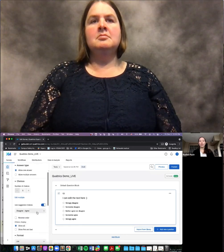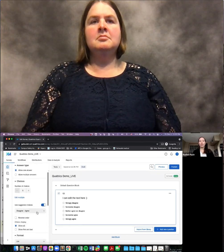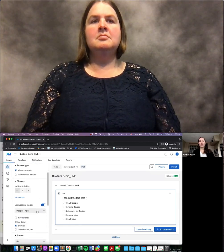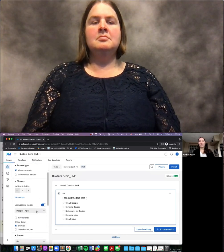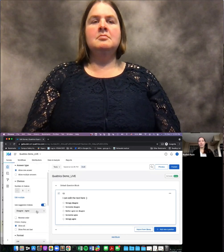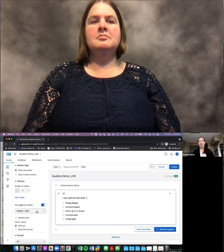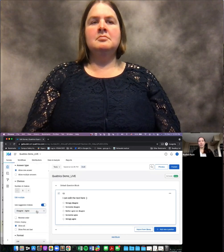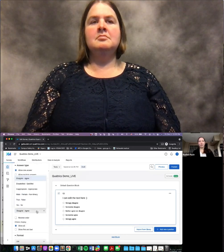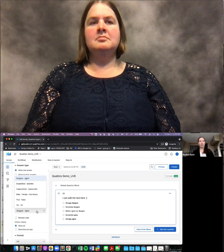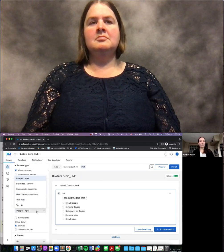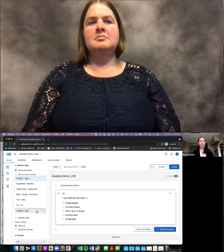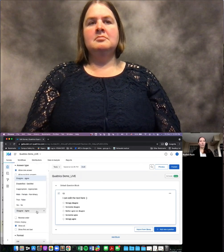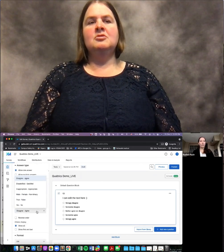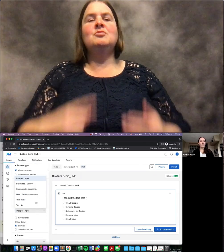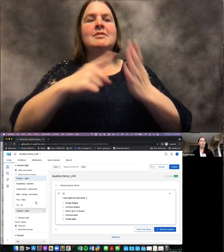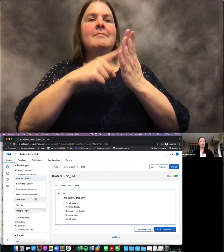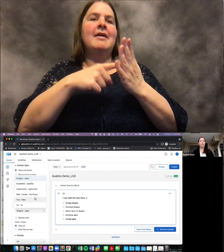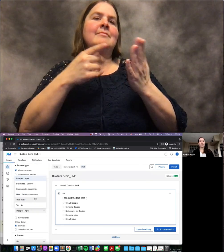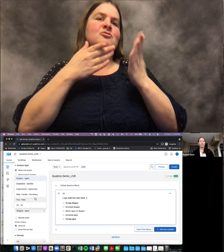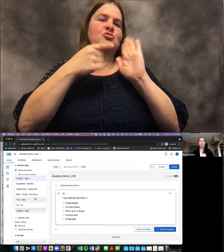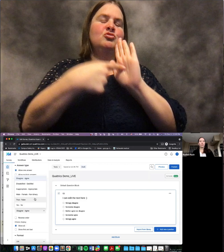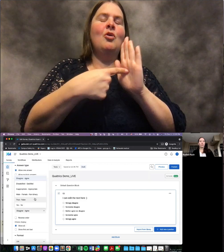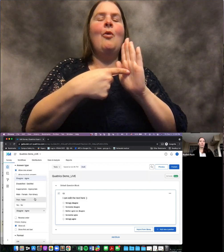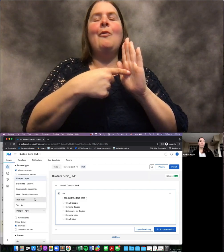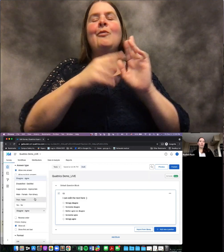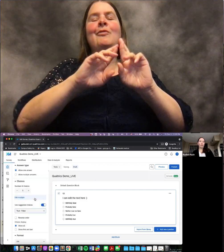So there are some suggested choices,